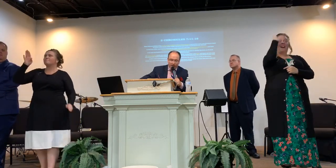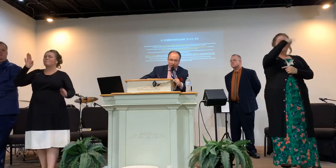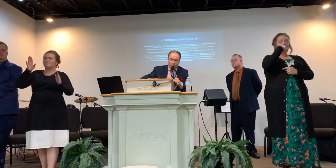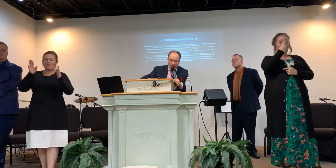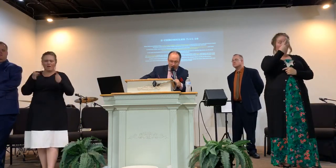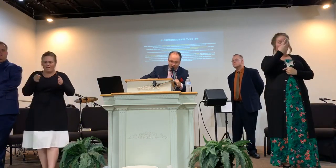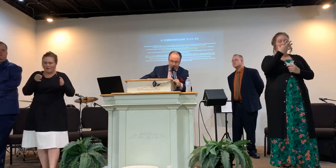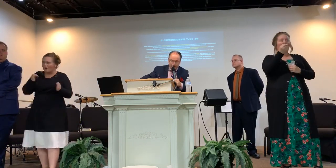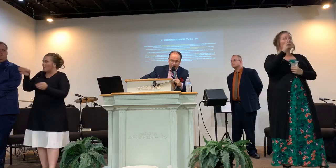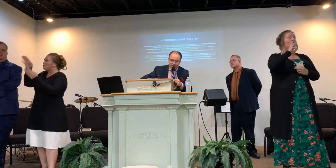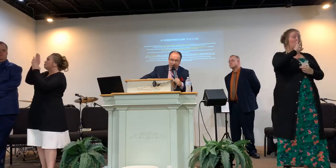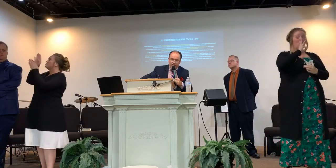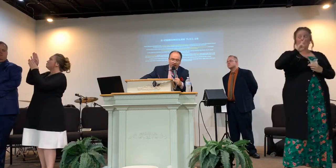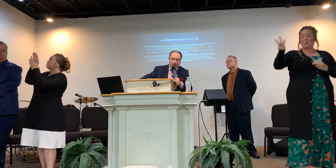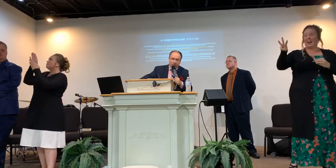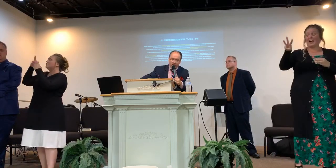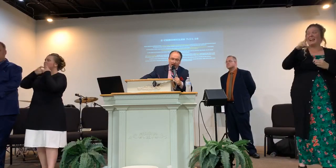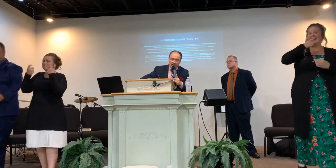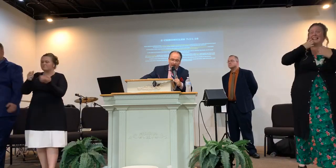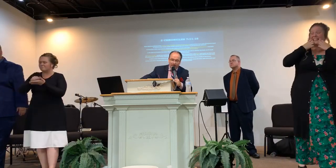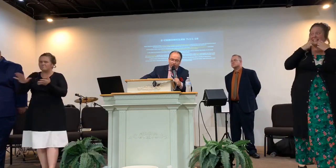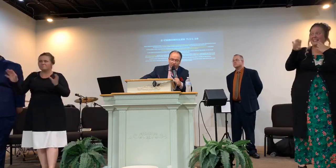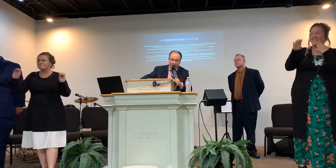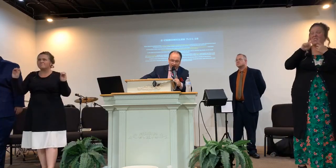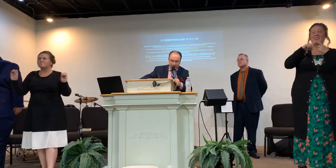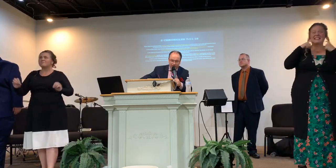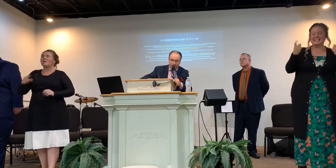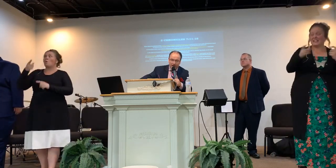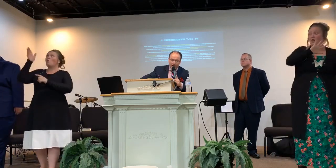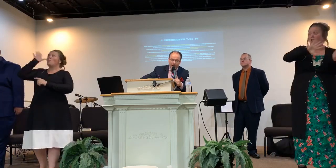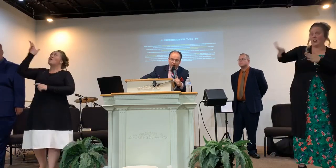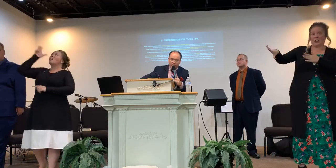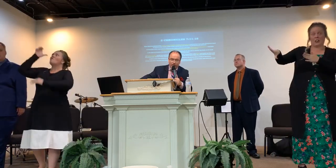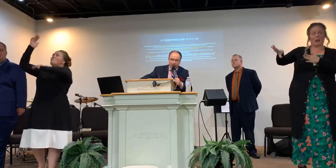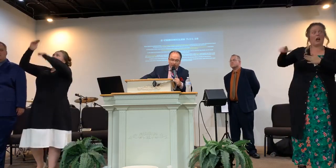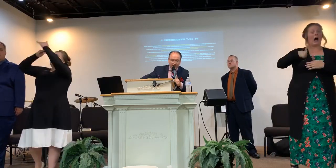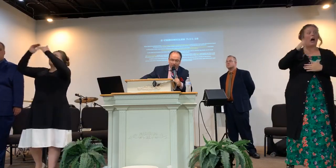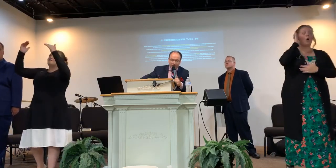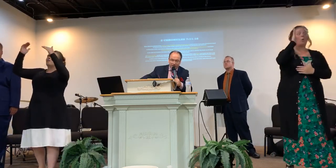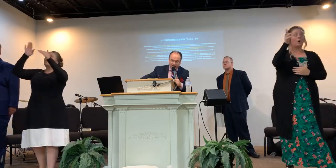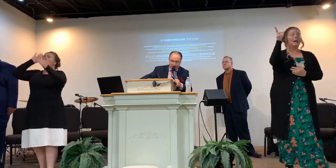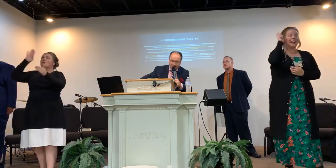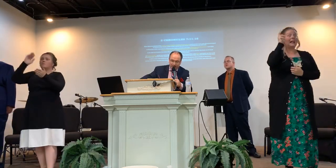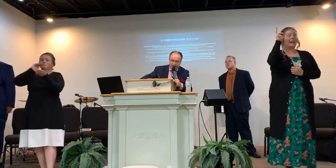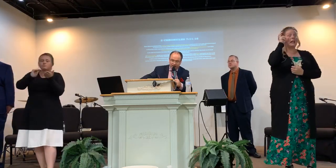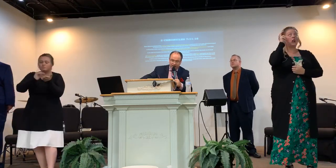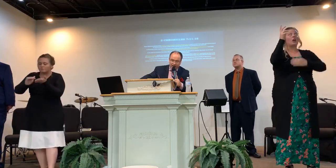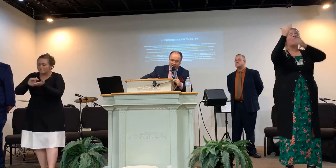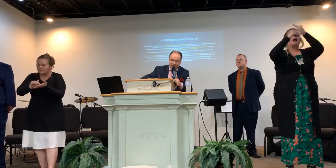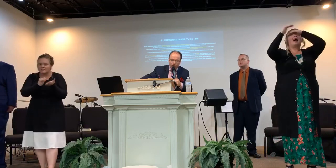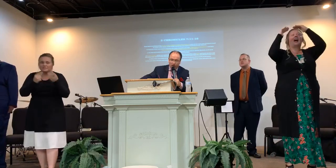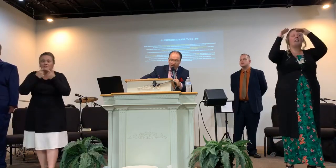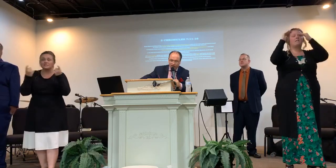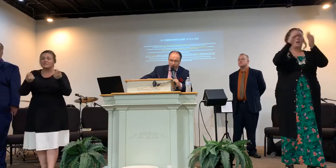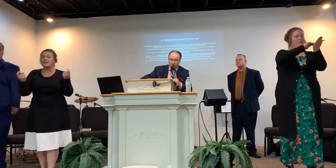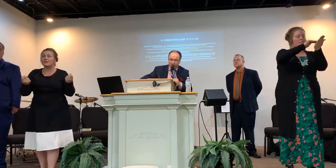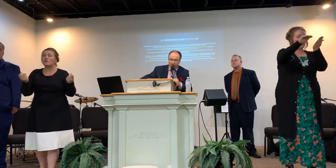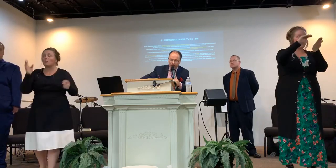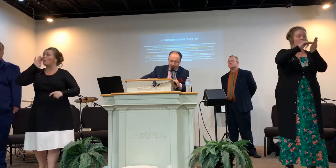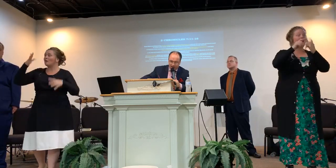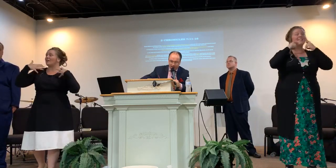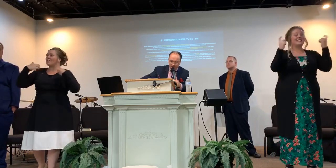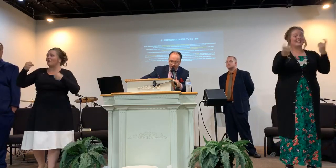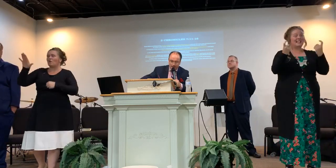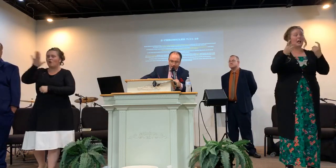their wicked ways, then will I hear from heaven, and will forgive their sin, and will heal